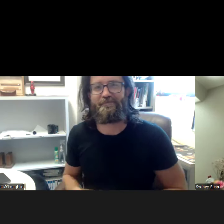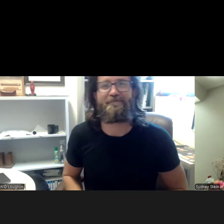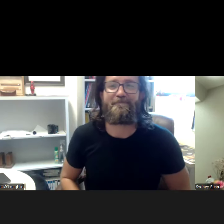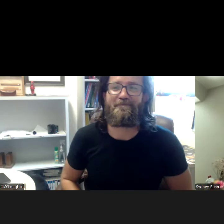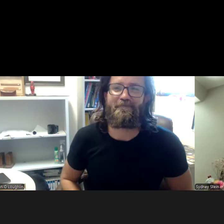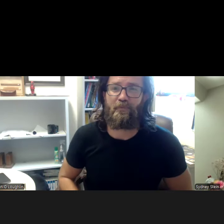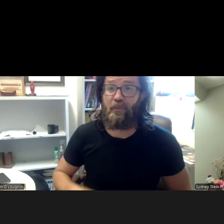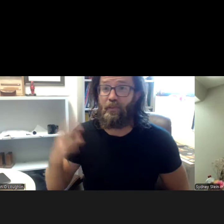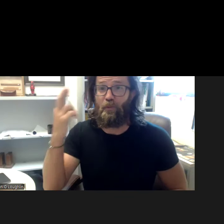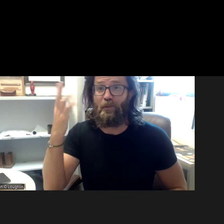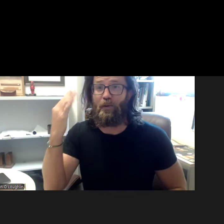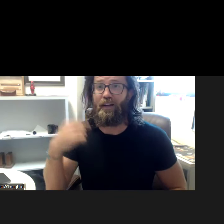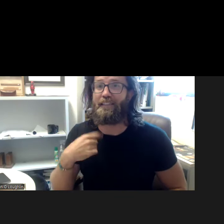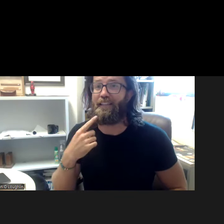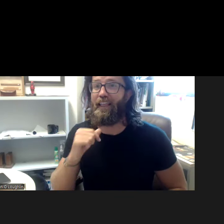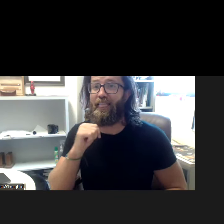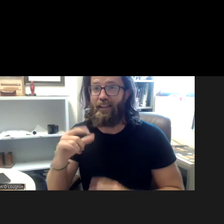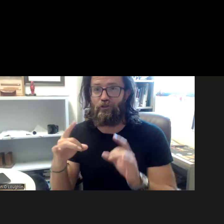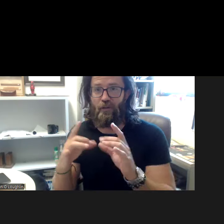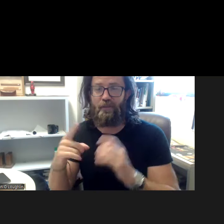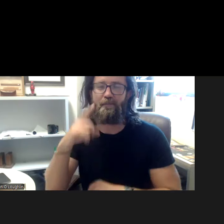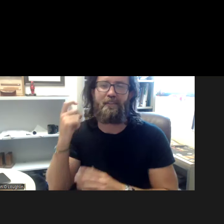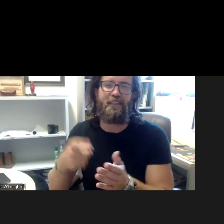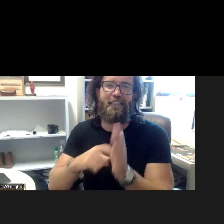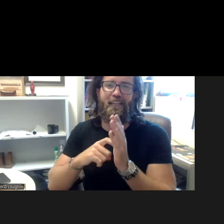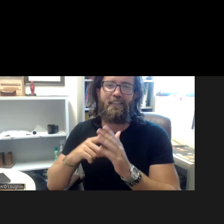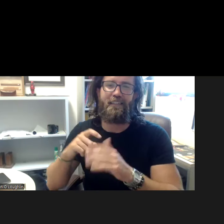obviously. Not at Starbucks, that might be too far.